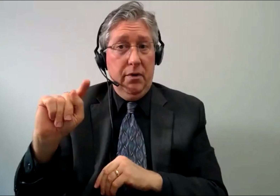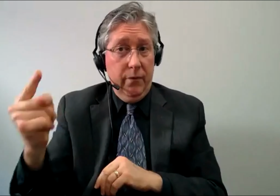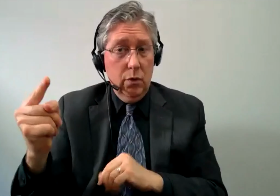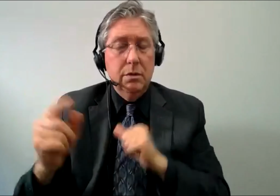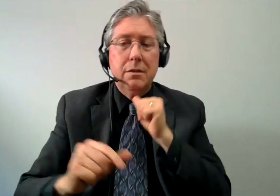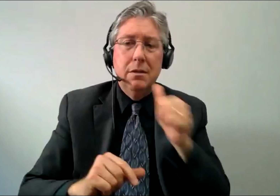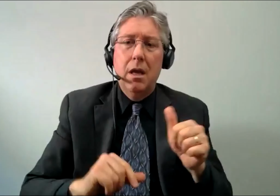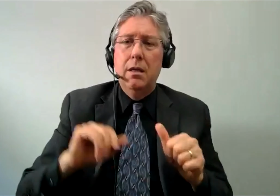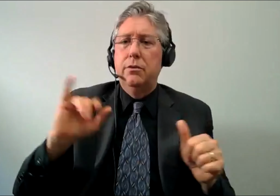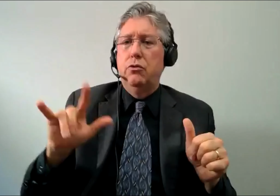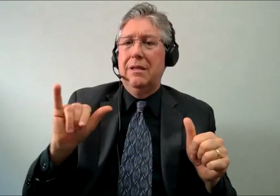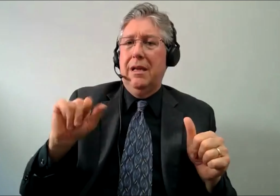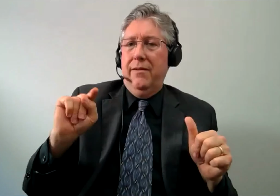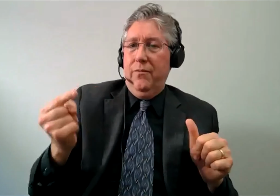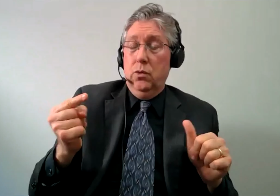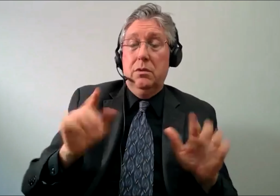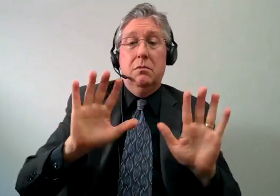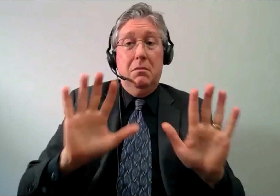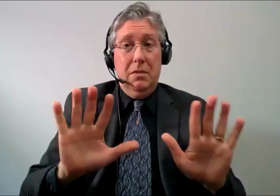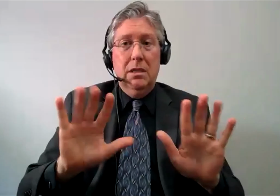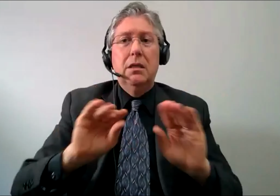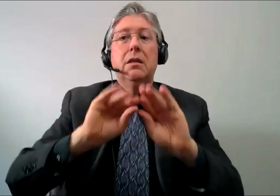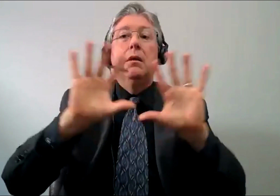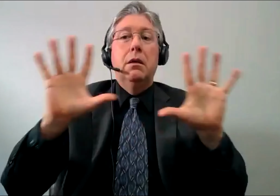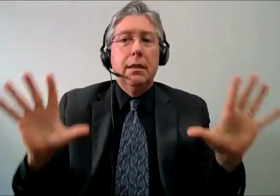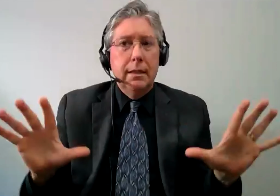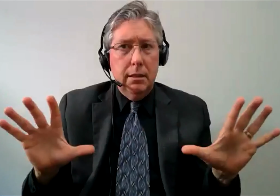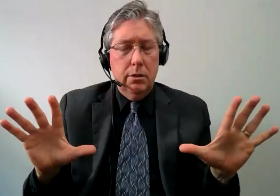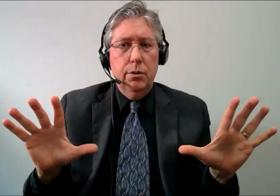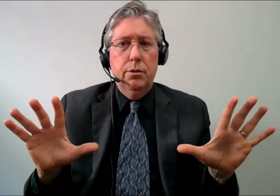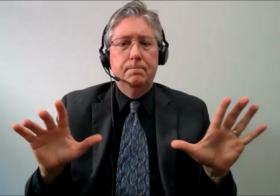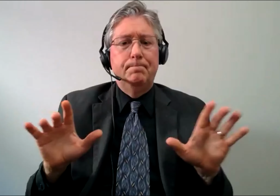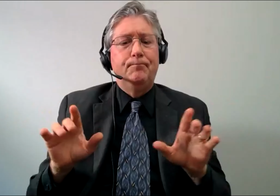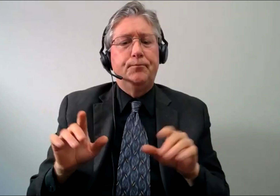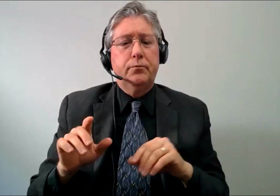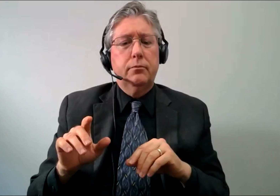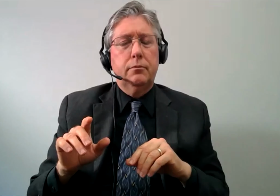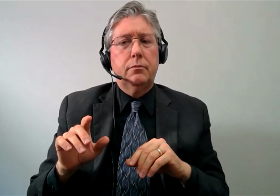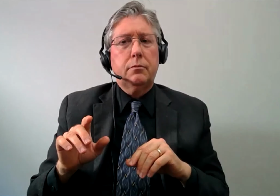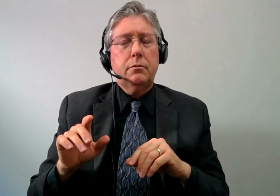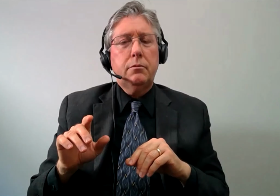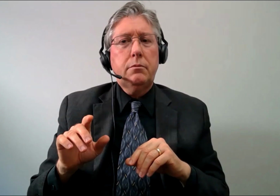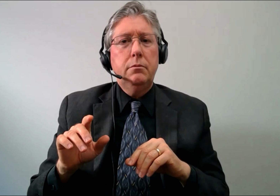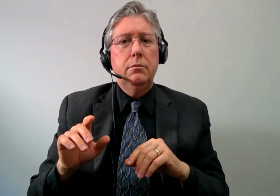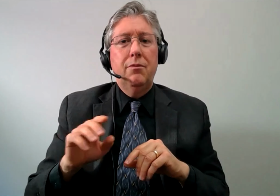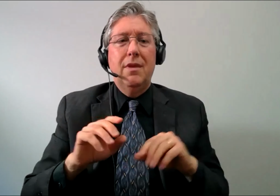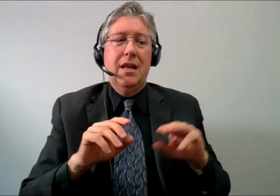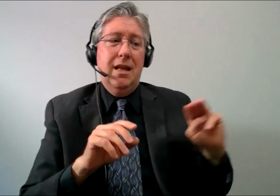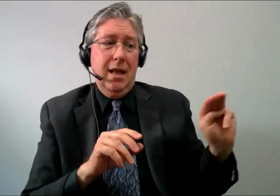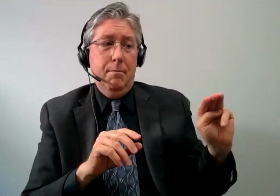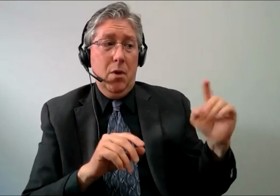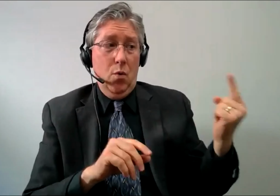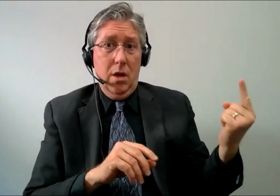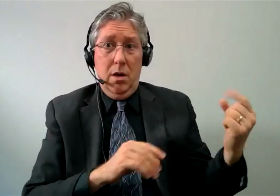want to be clear that that is different than the question of M1 holds and